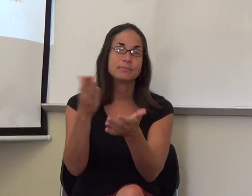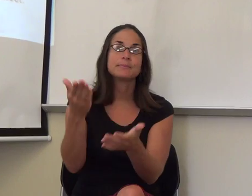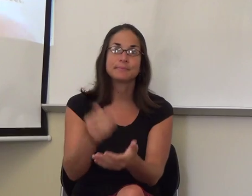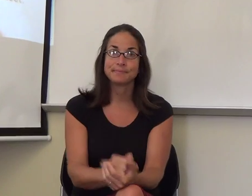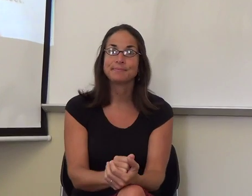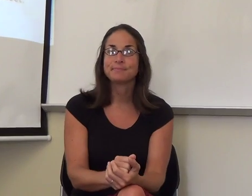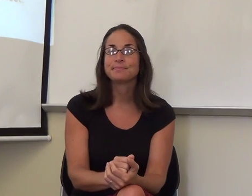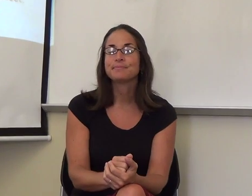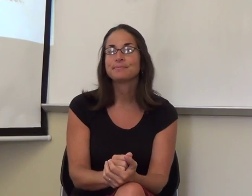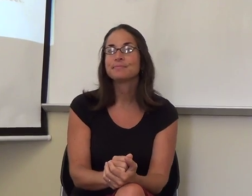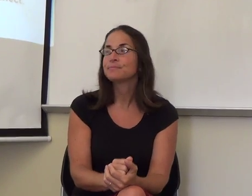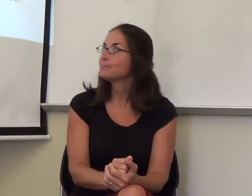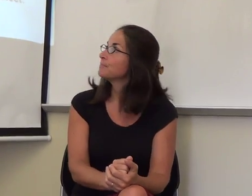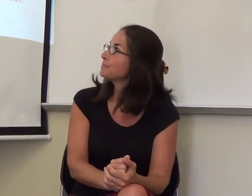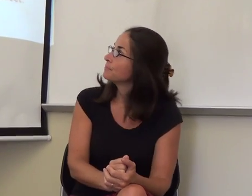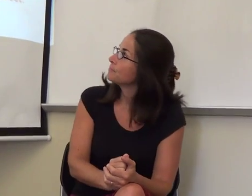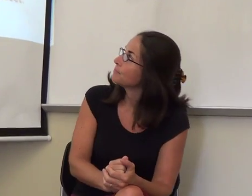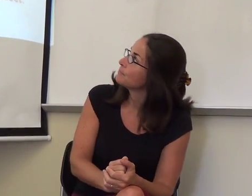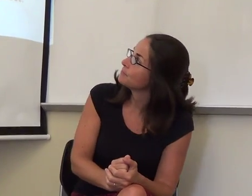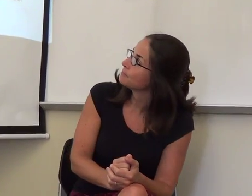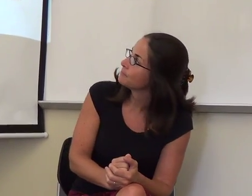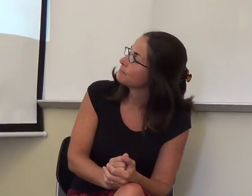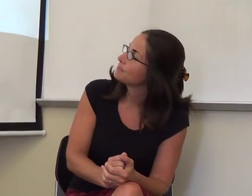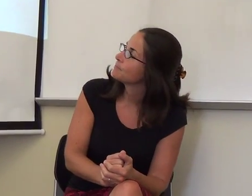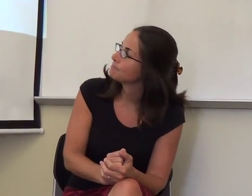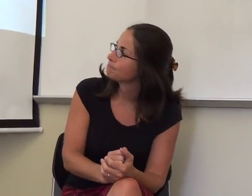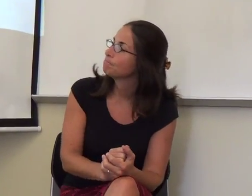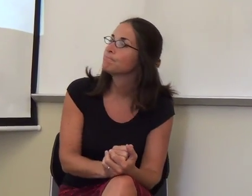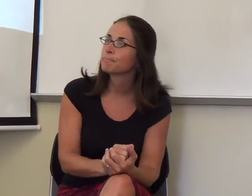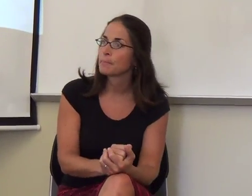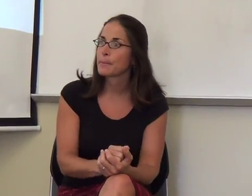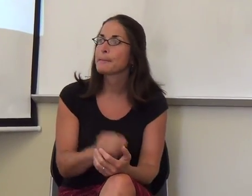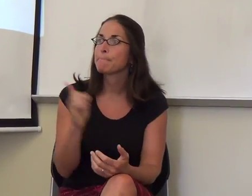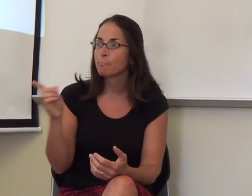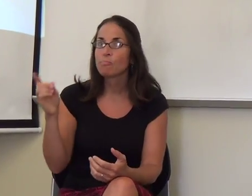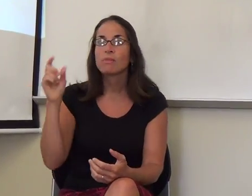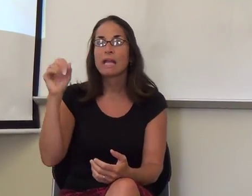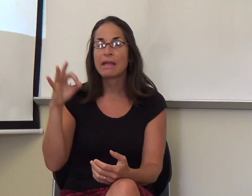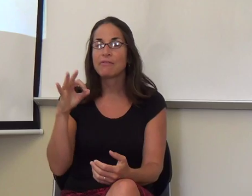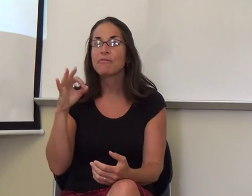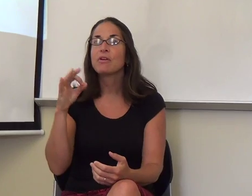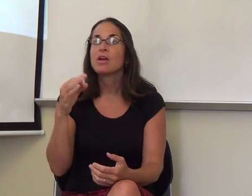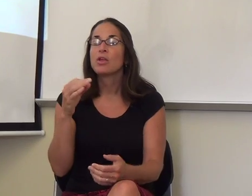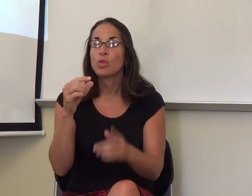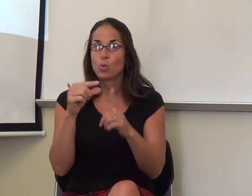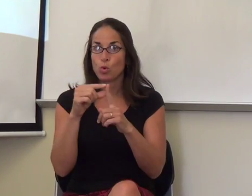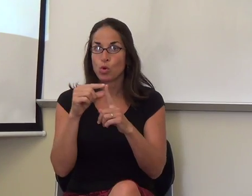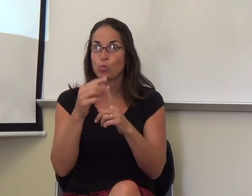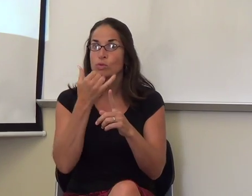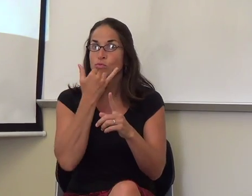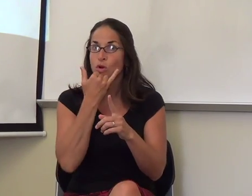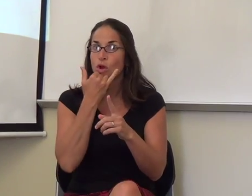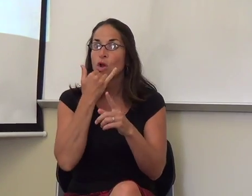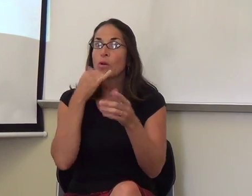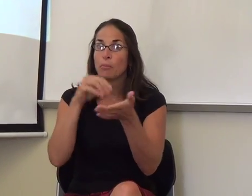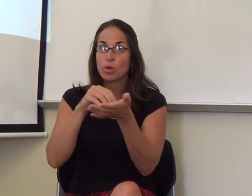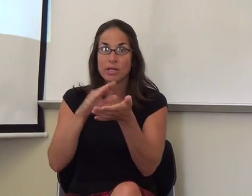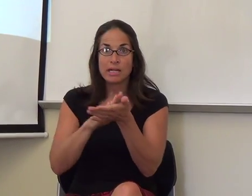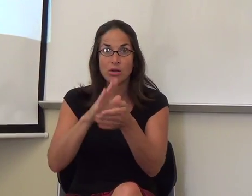our reading, it means this. Okay? So if we miss the words, we add them on here. You can if you want. Yeah,